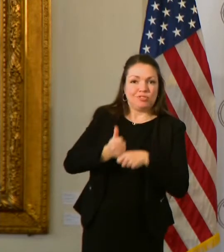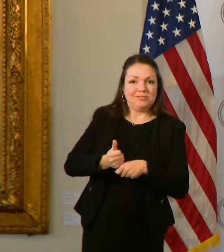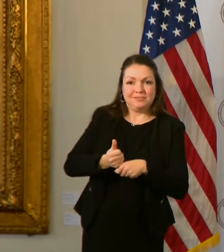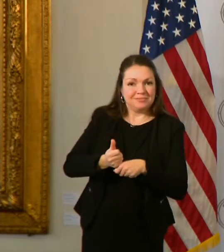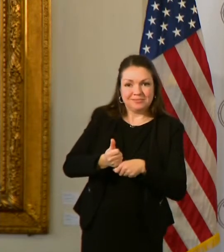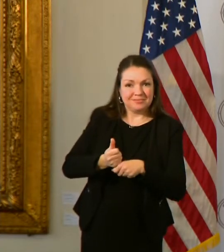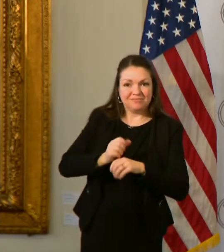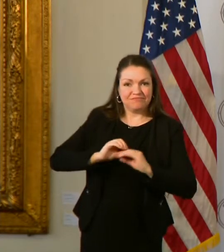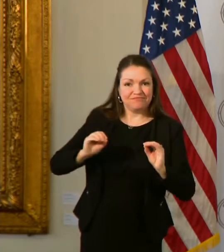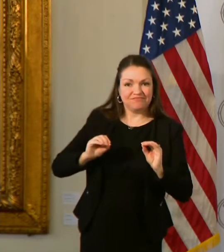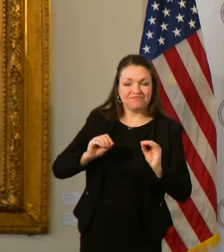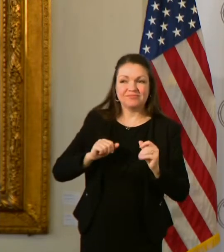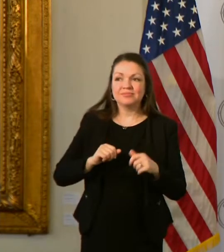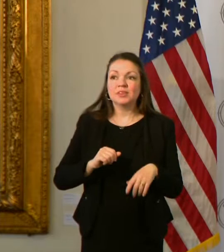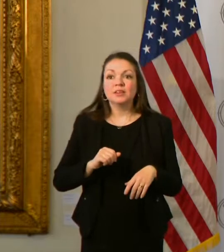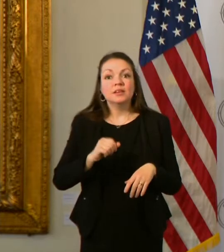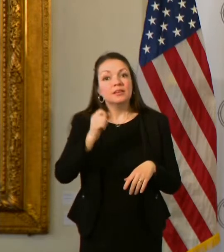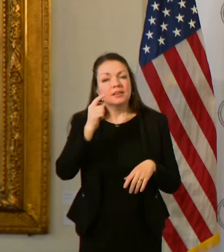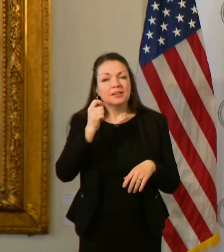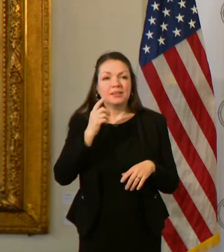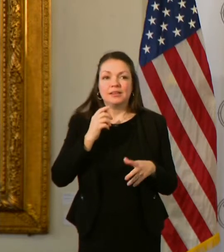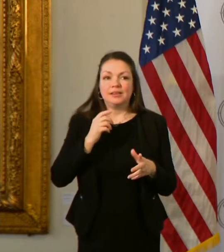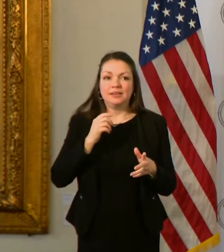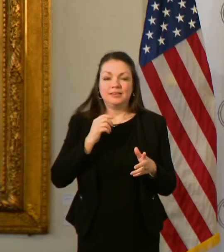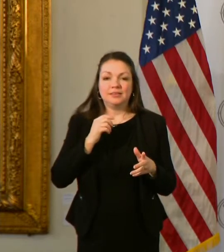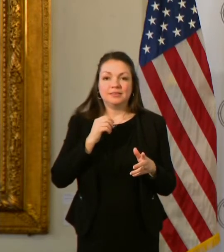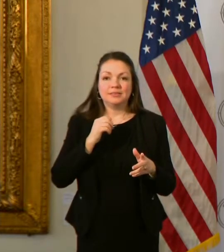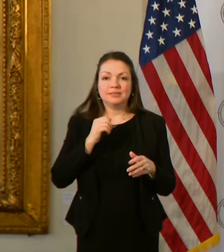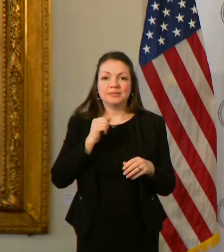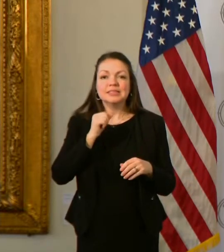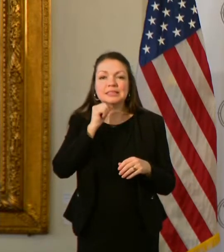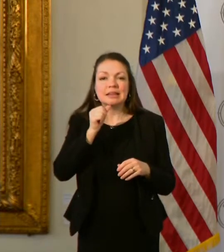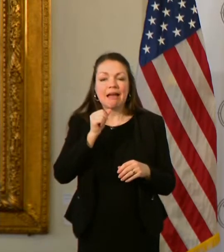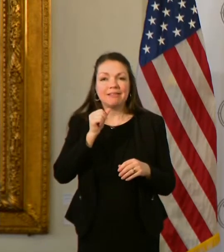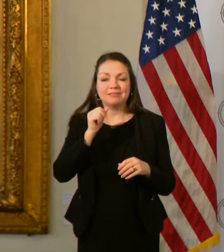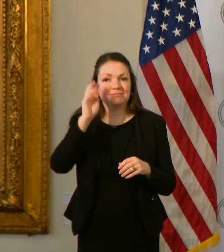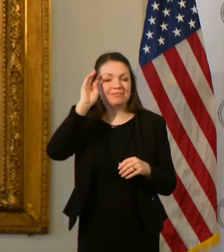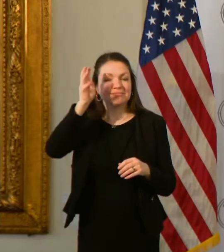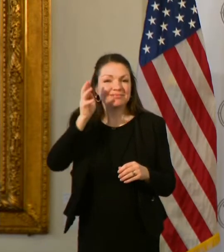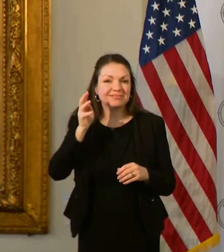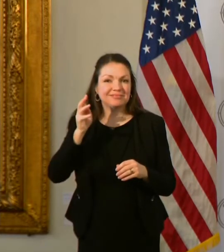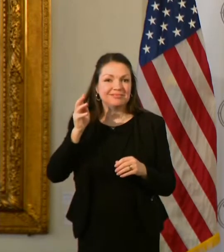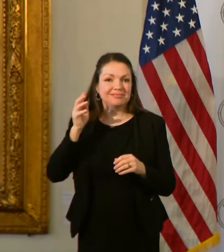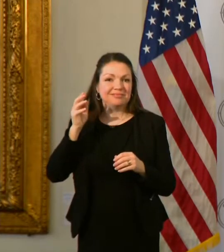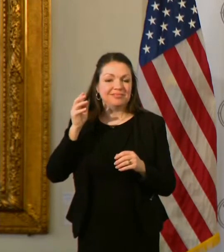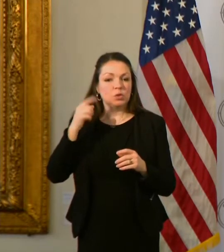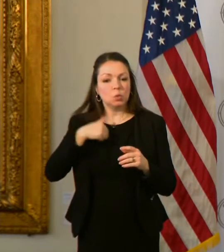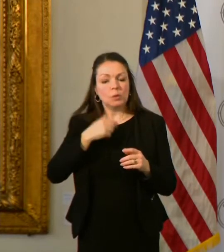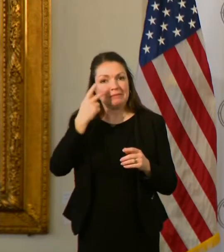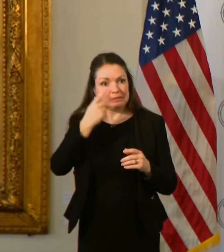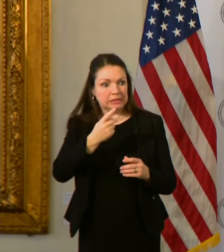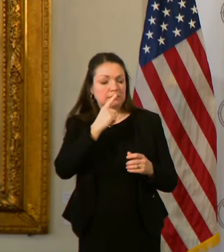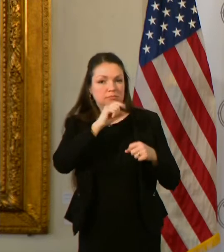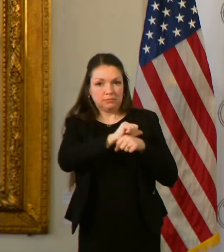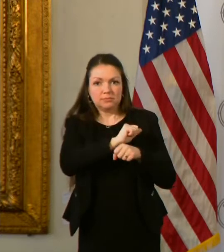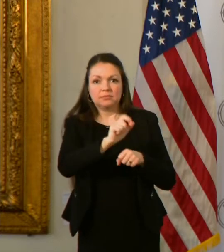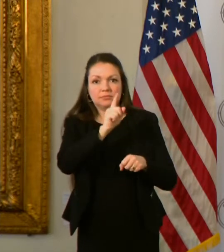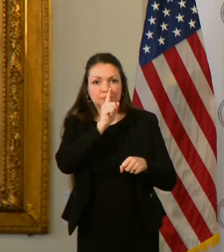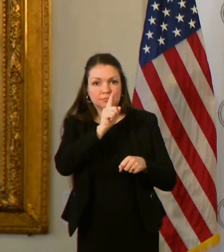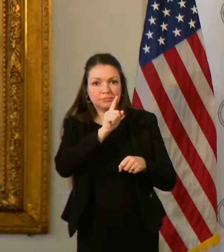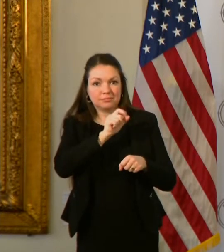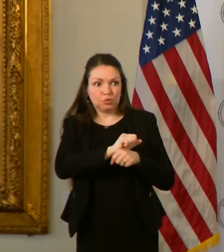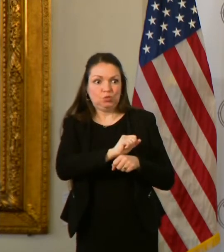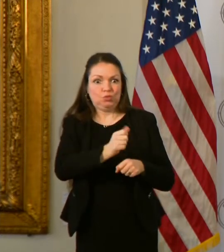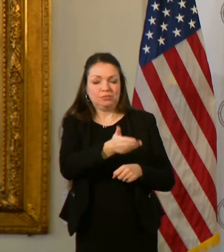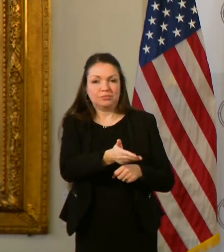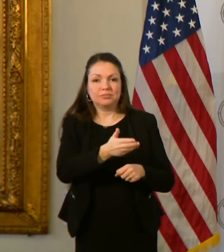And that is not by sheer folklore. We've seen it. We've seen it